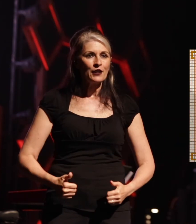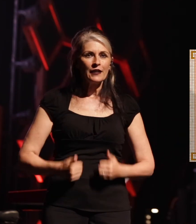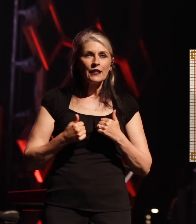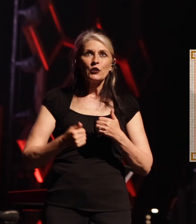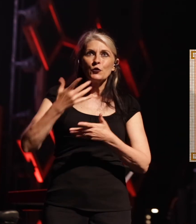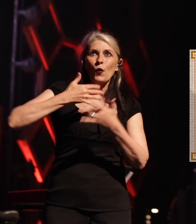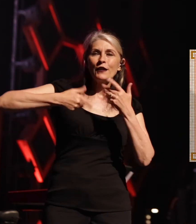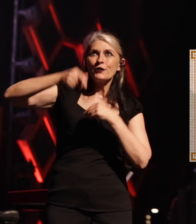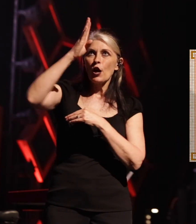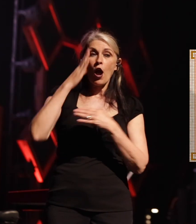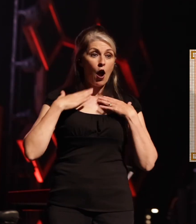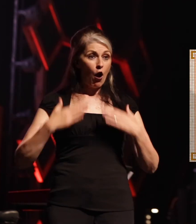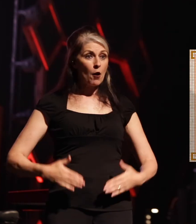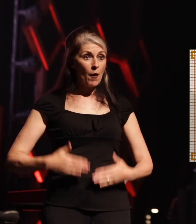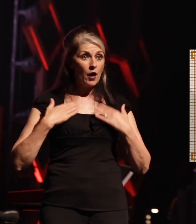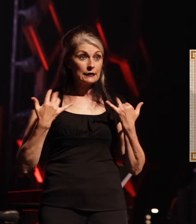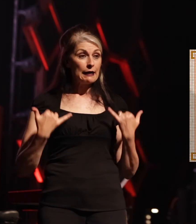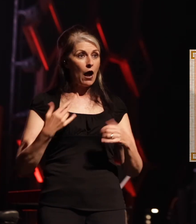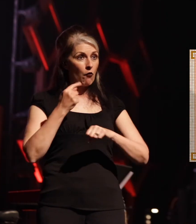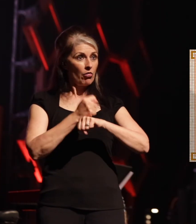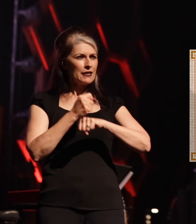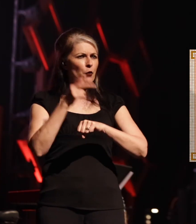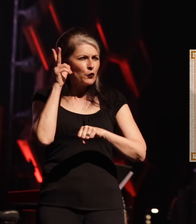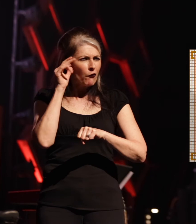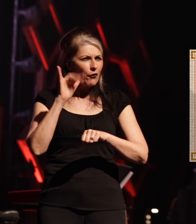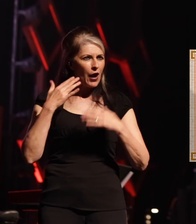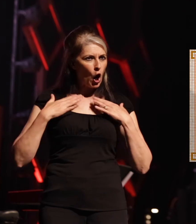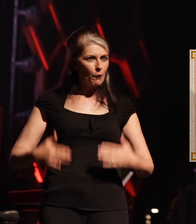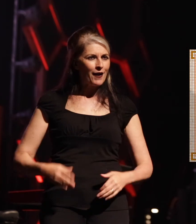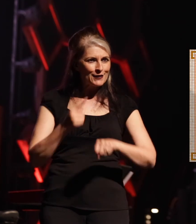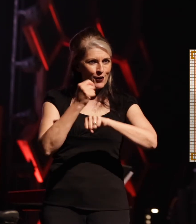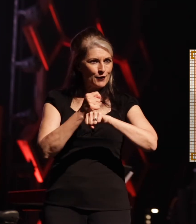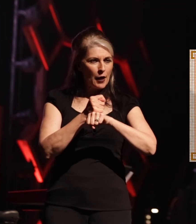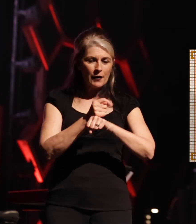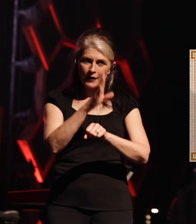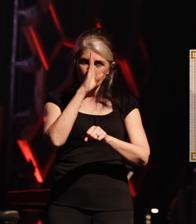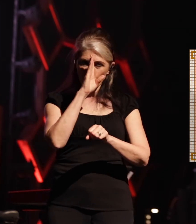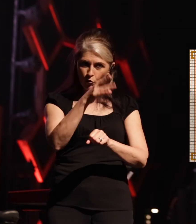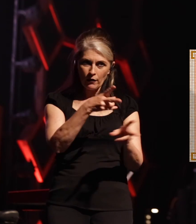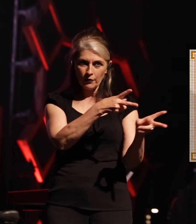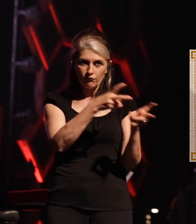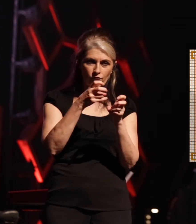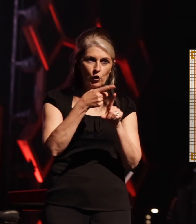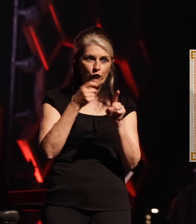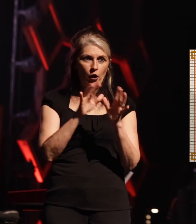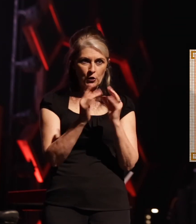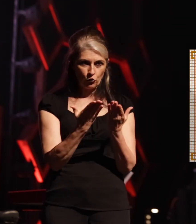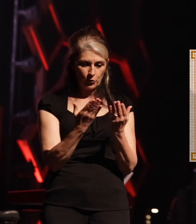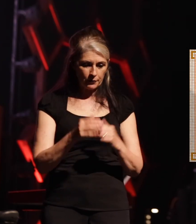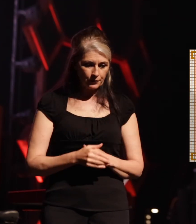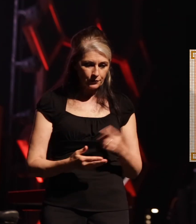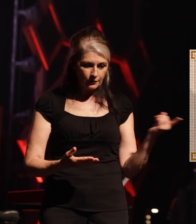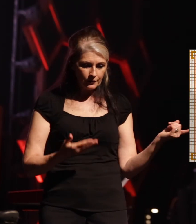temple. If you've heard that, that comes straight from Scripture. 1 Corinthians 6, 18 through 20, it says, "Flee from sexual immorality.